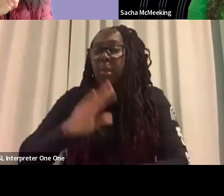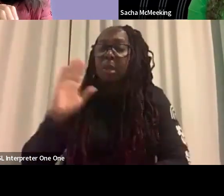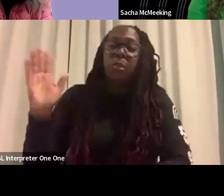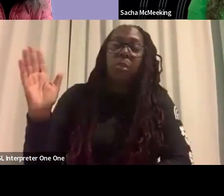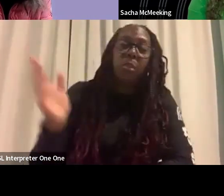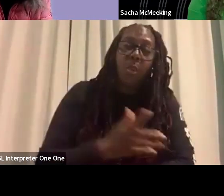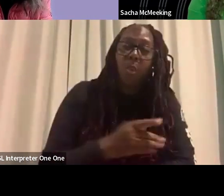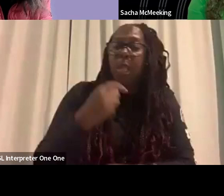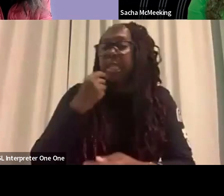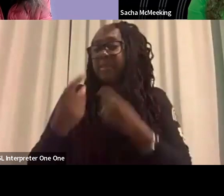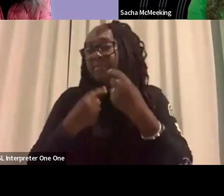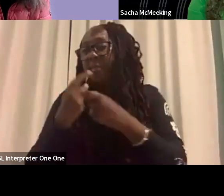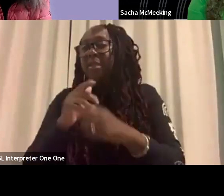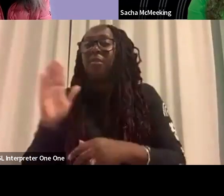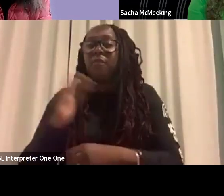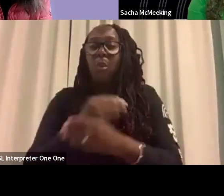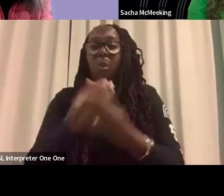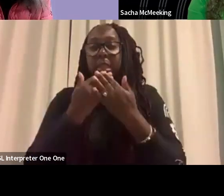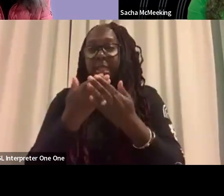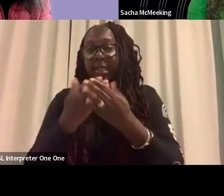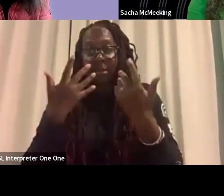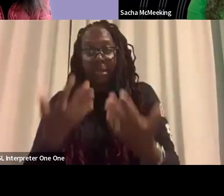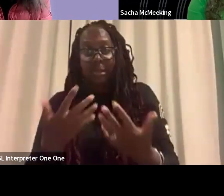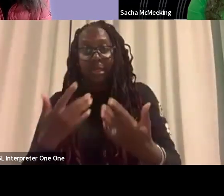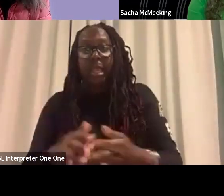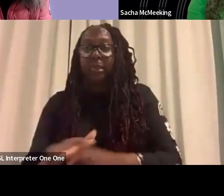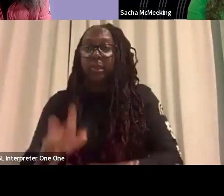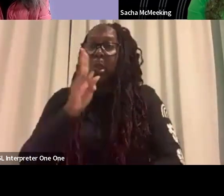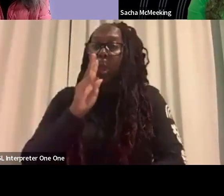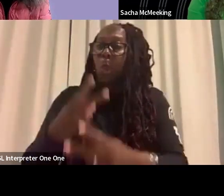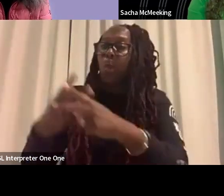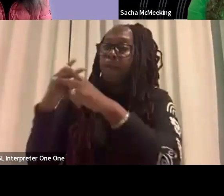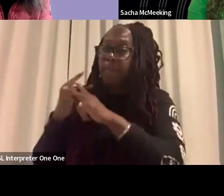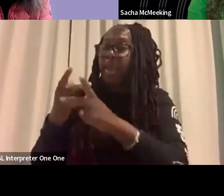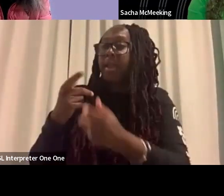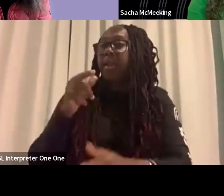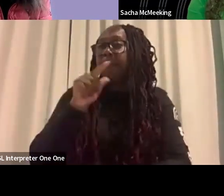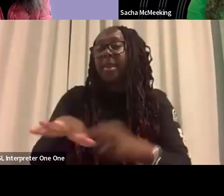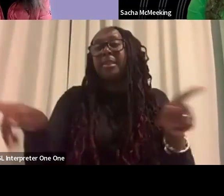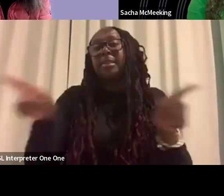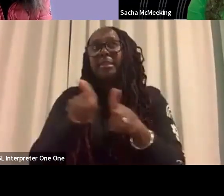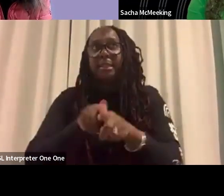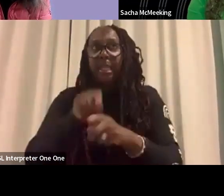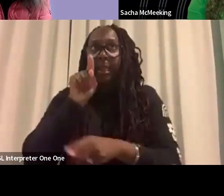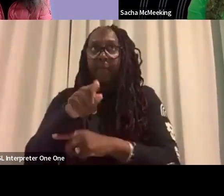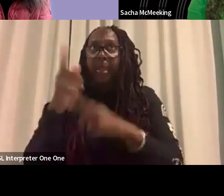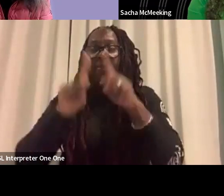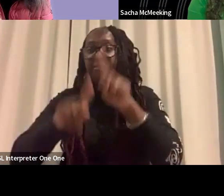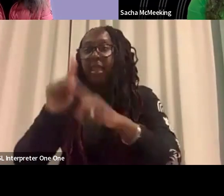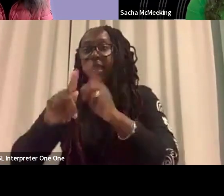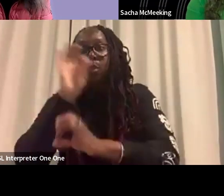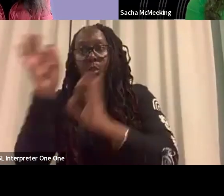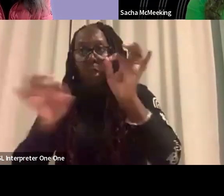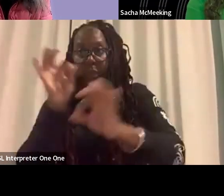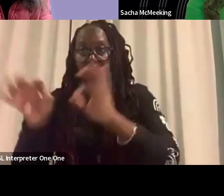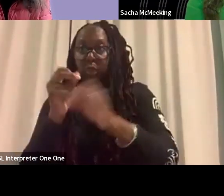resources for each of the case shared today. So you can look back on those resources, but we also have prompt questions for you